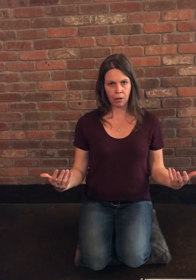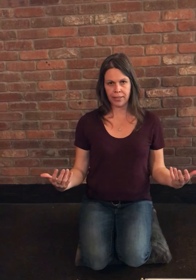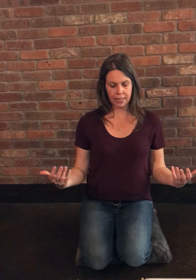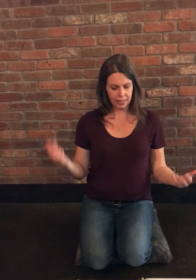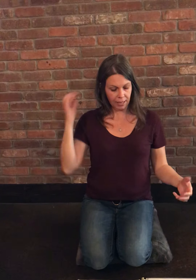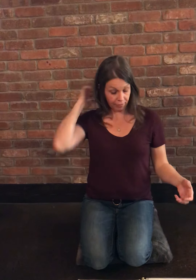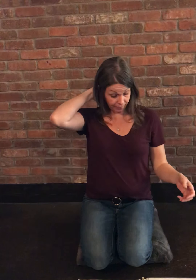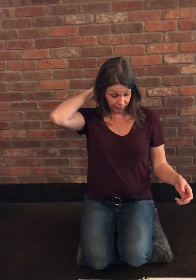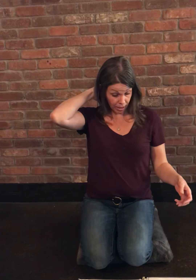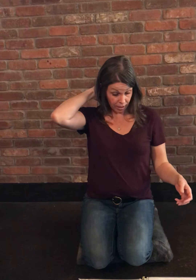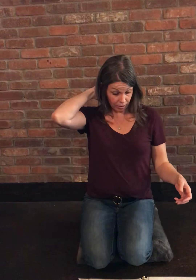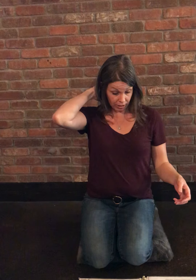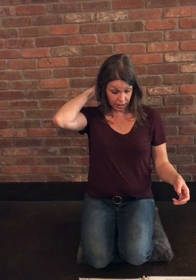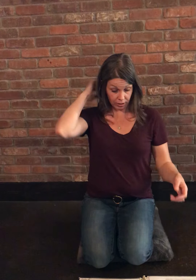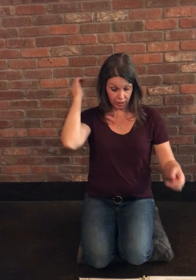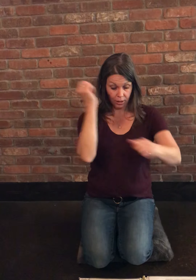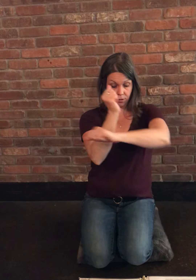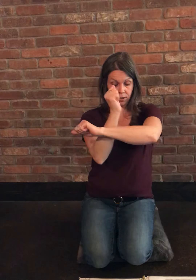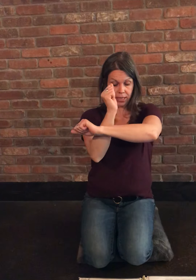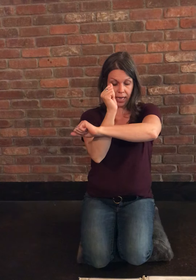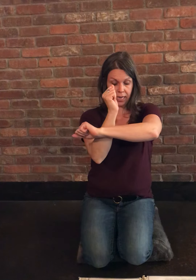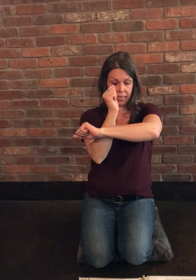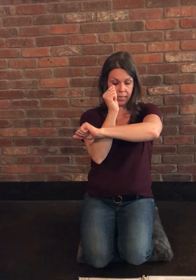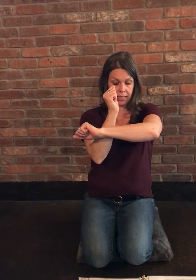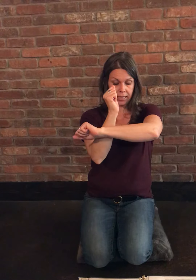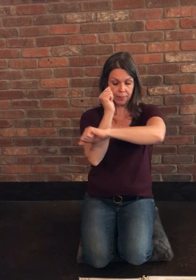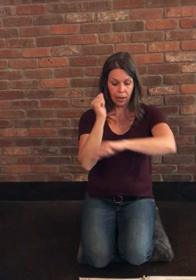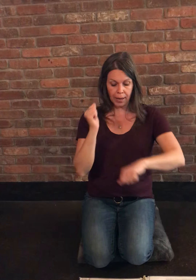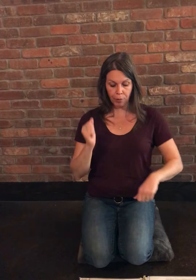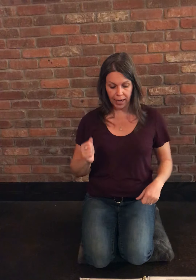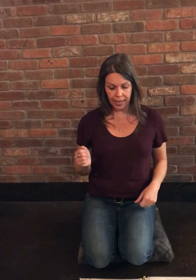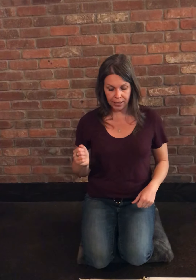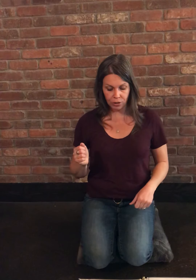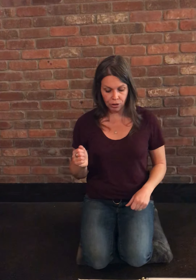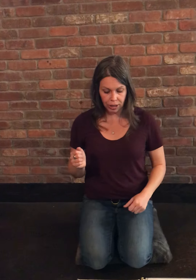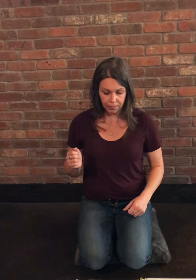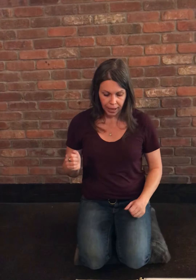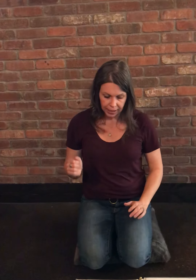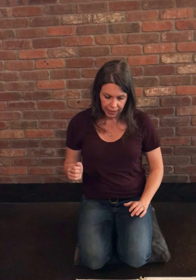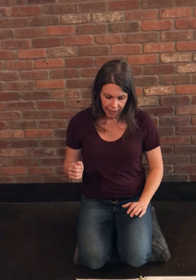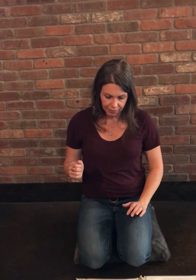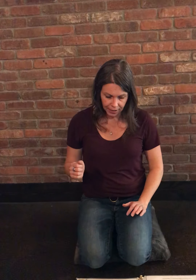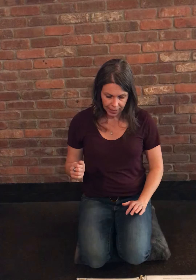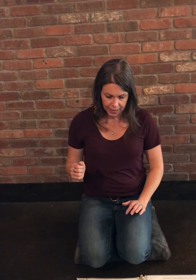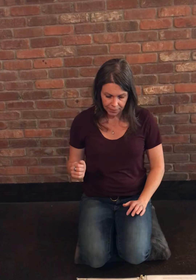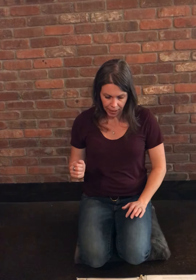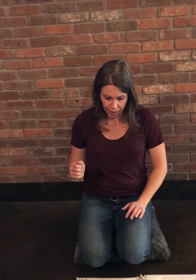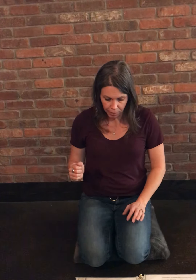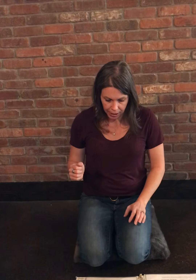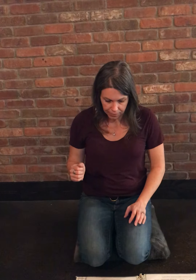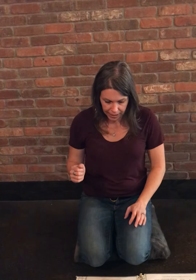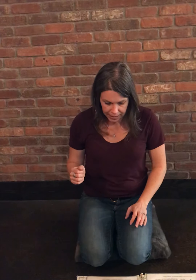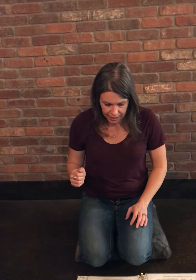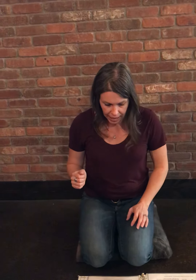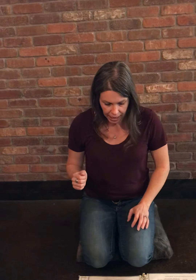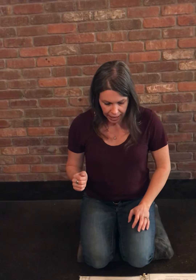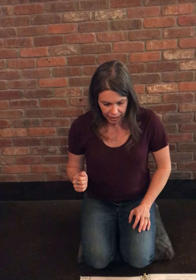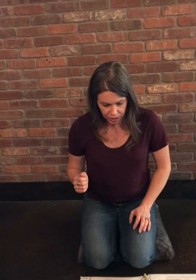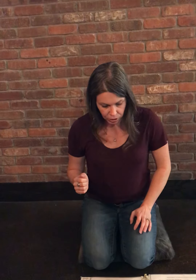outfits and stuff. Okay, so the Crusades, Zimbabwe and early Mali in Africa. Zimbabwe means